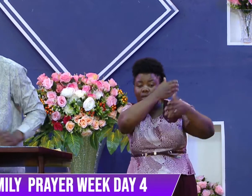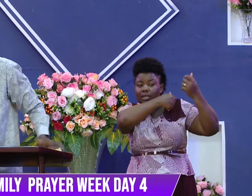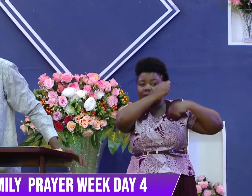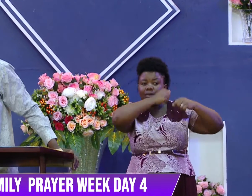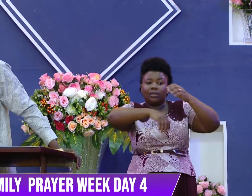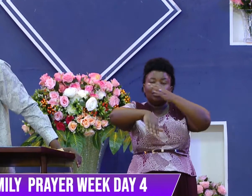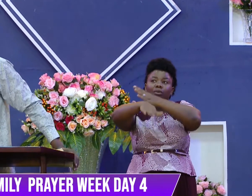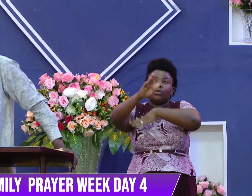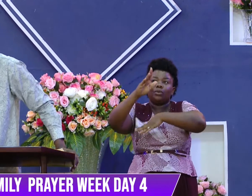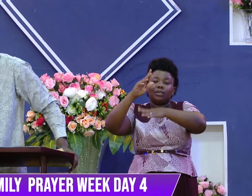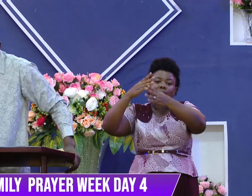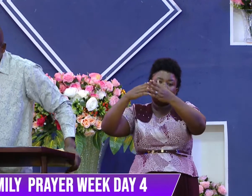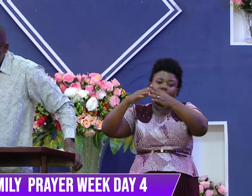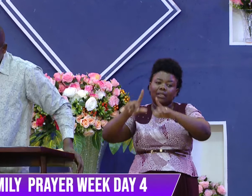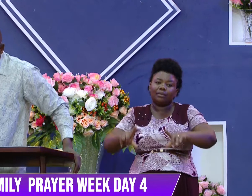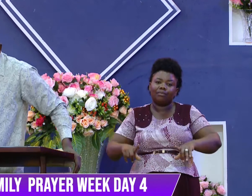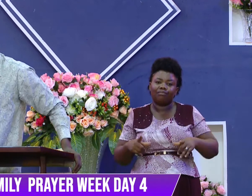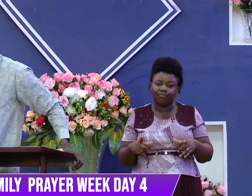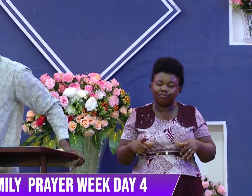men who are going to inherit eternal